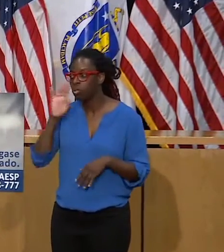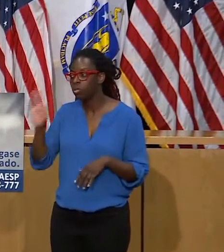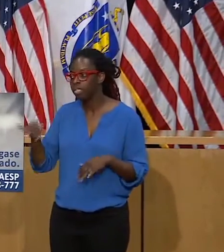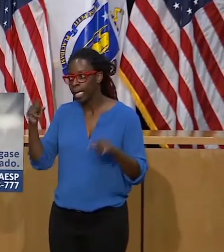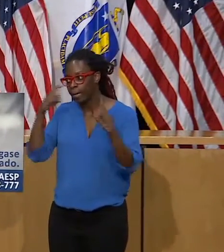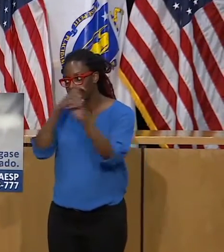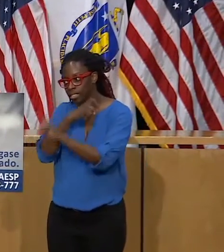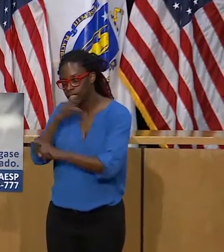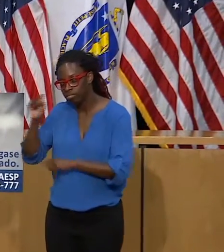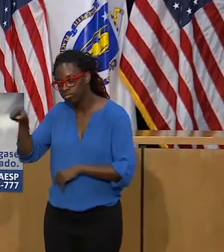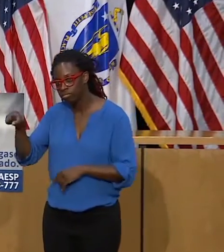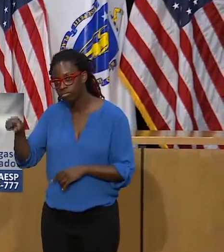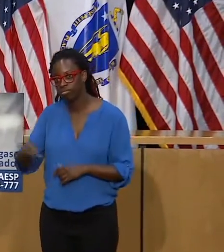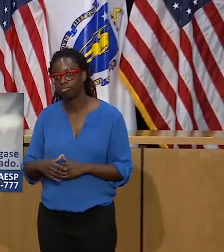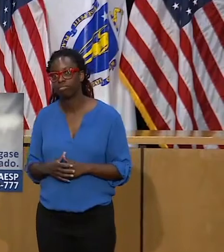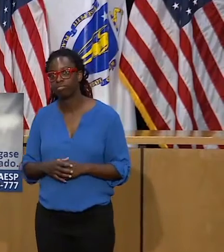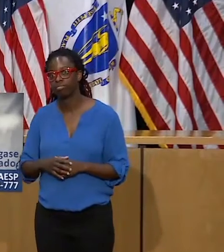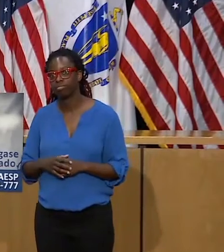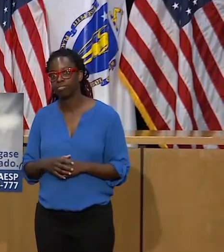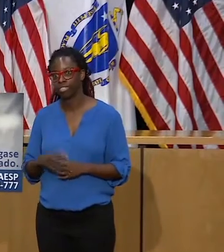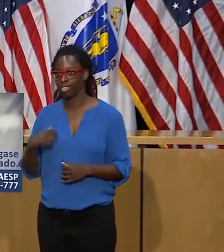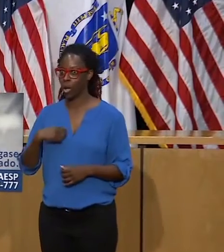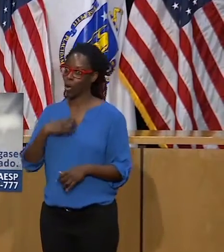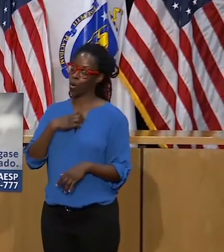and I wish we didn't have to deal with this, but we do.